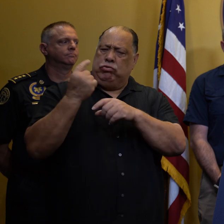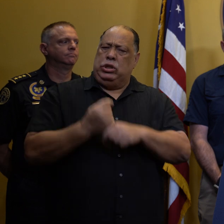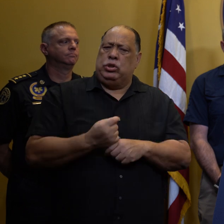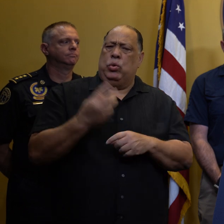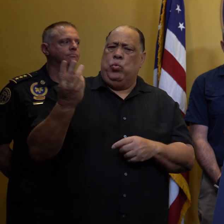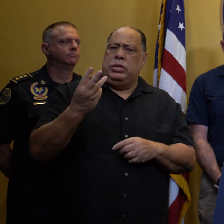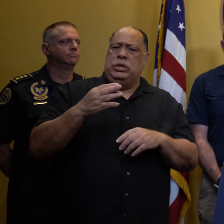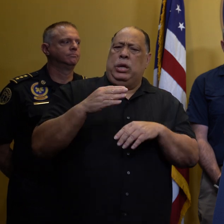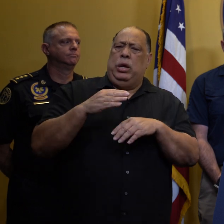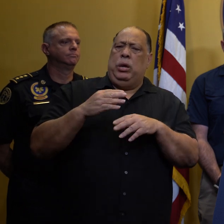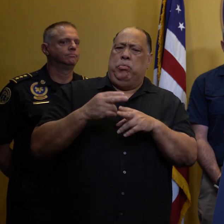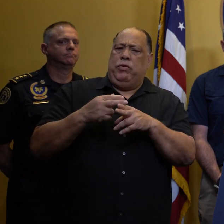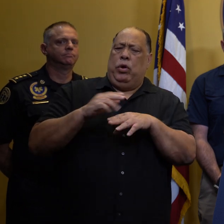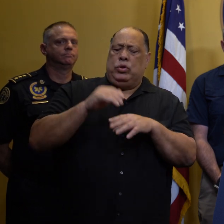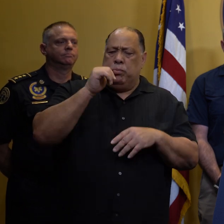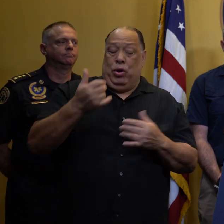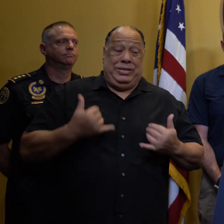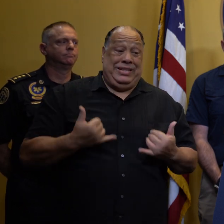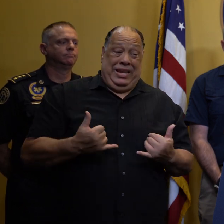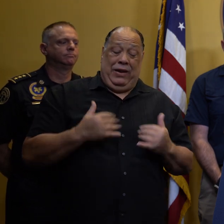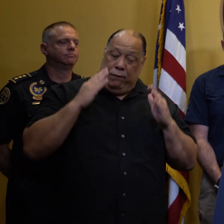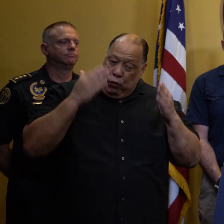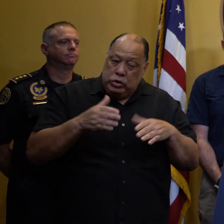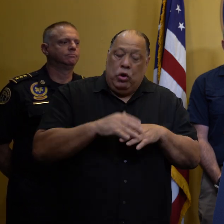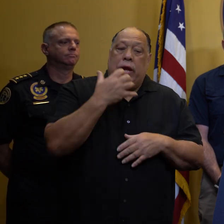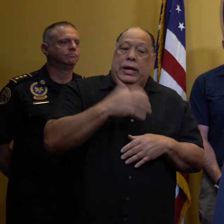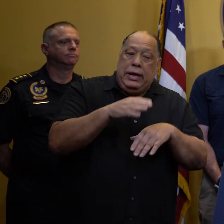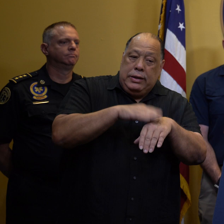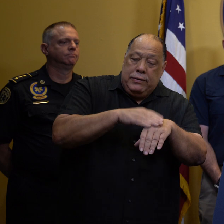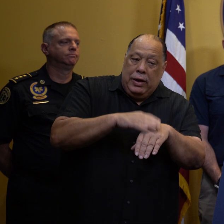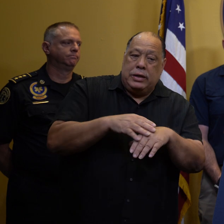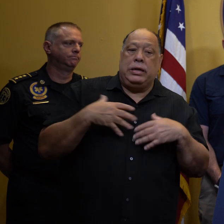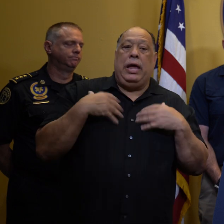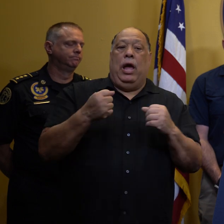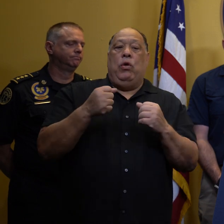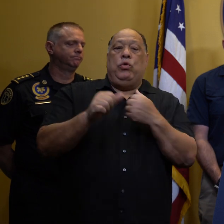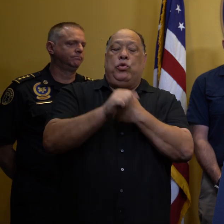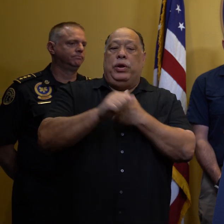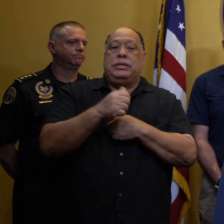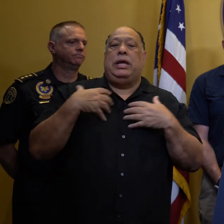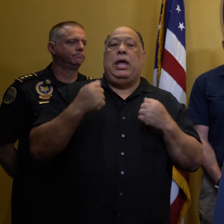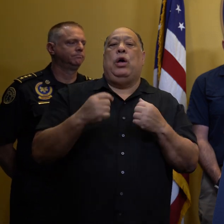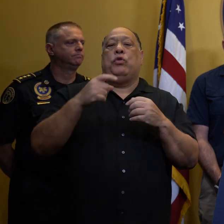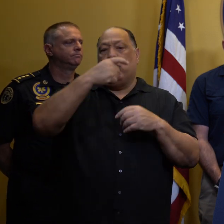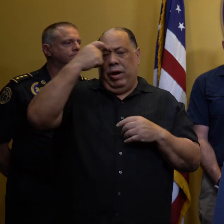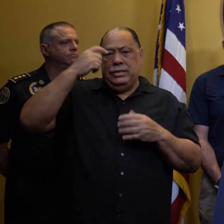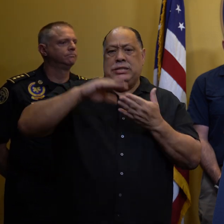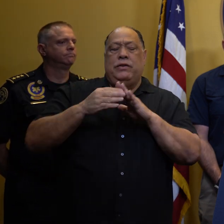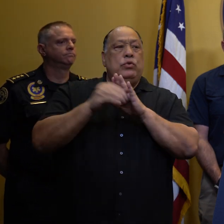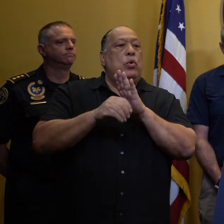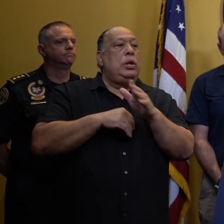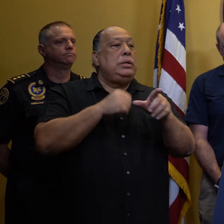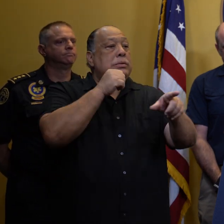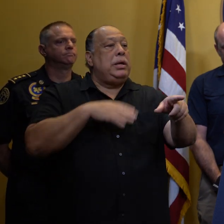traditional Briefing Wednesday tomorrow. briefing on tomorrow. Today, heat advisory, health threat, health crisis, City of New Orleans.